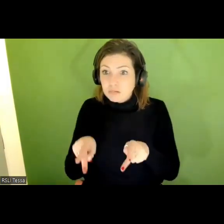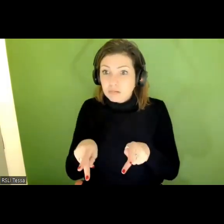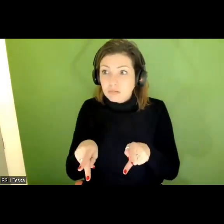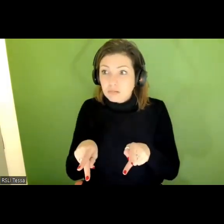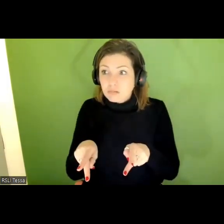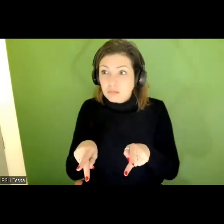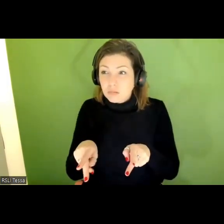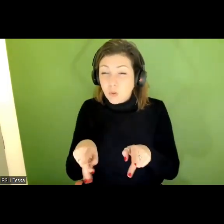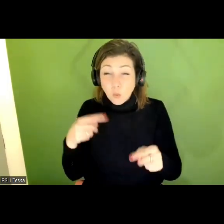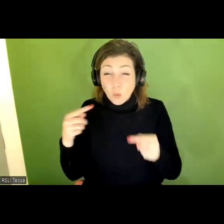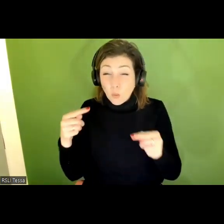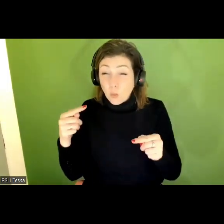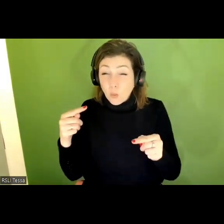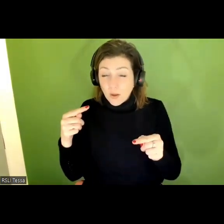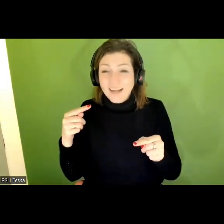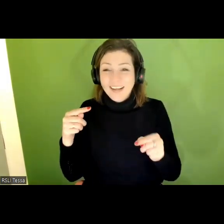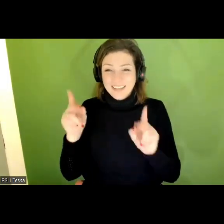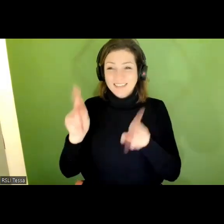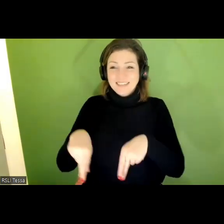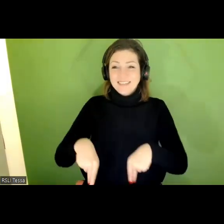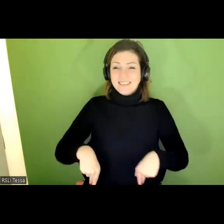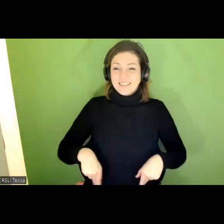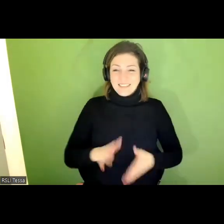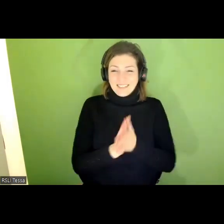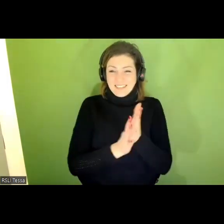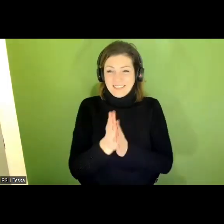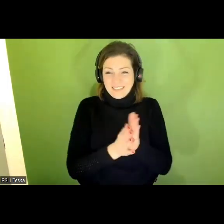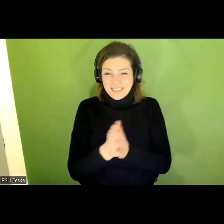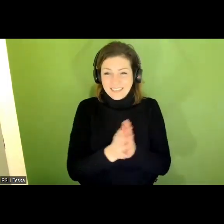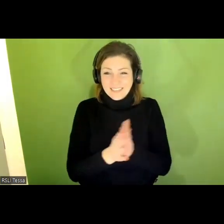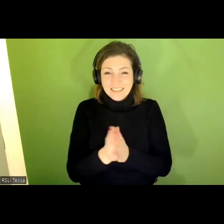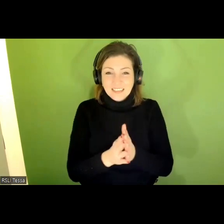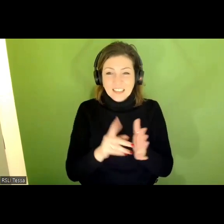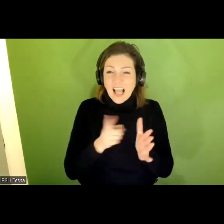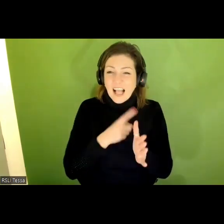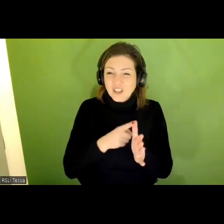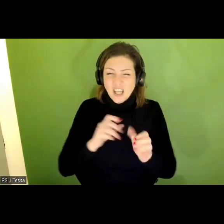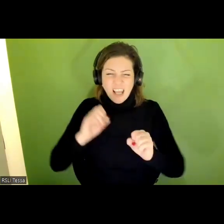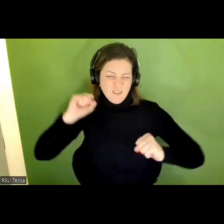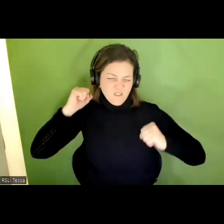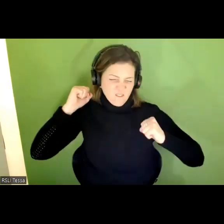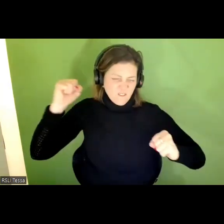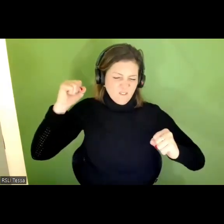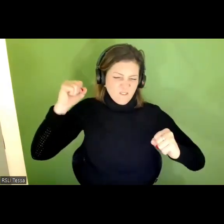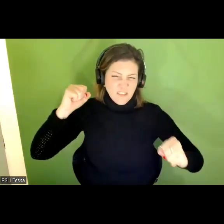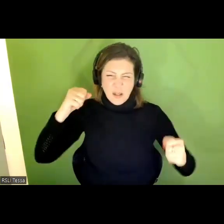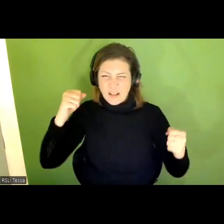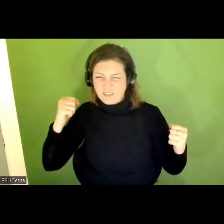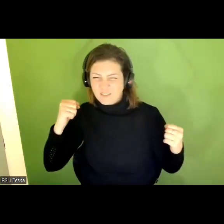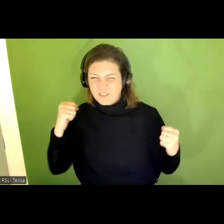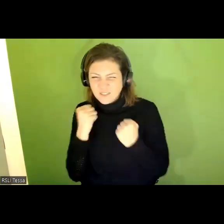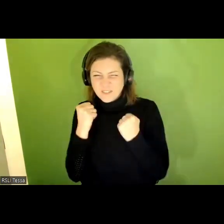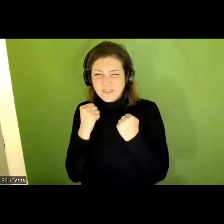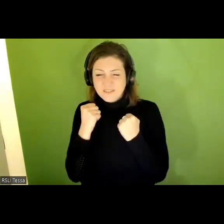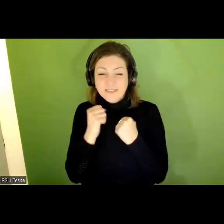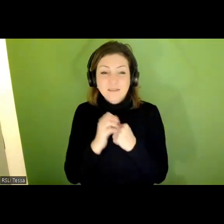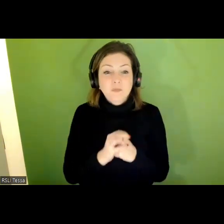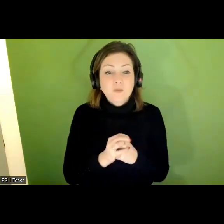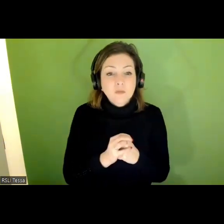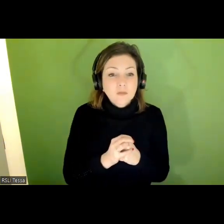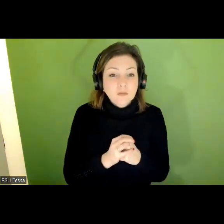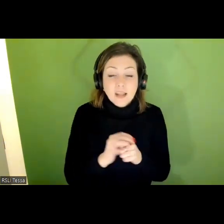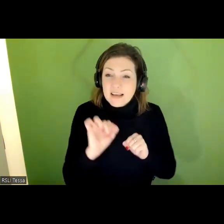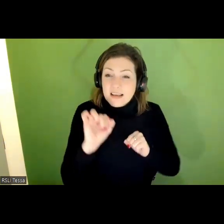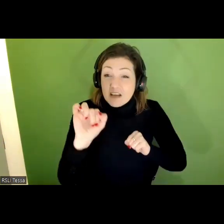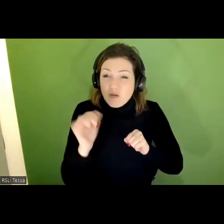whistle. Yeah! Ajay punched the air. They'd done it! The heroes